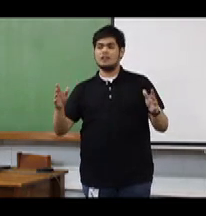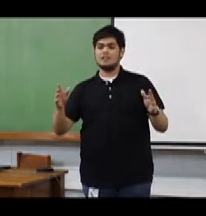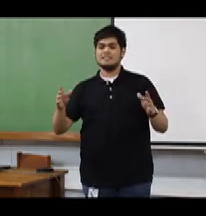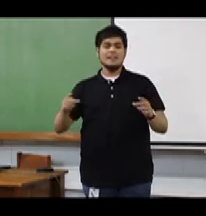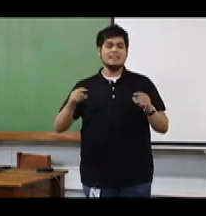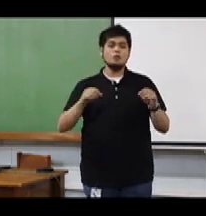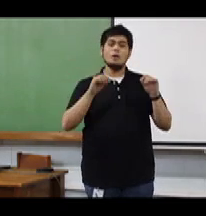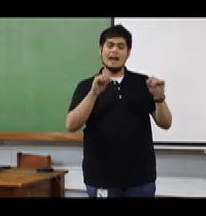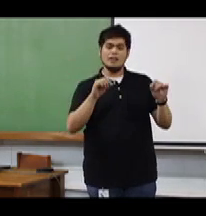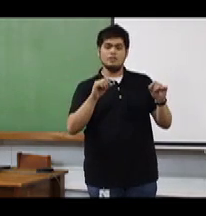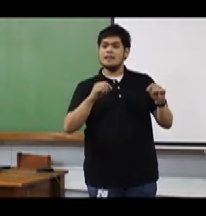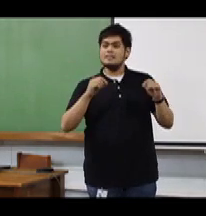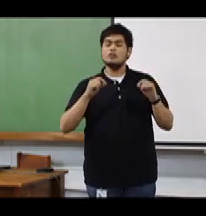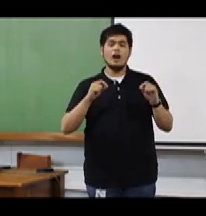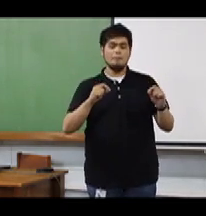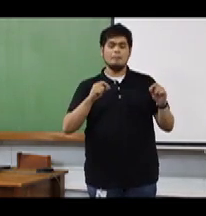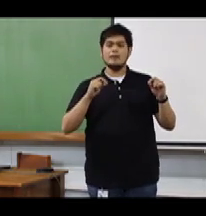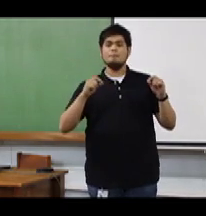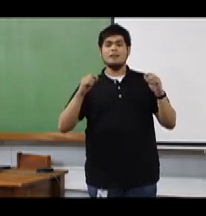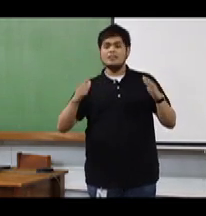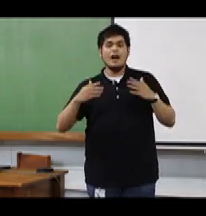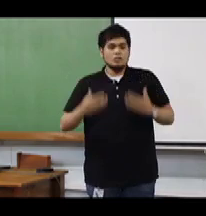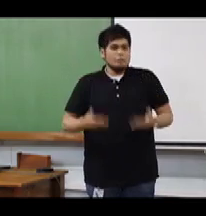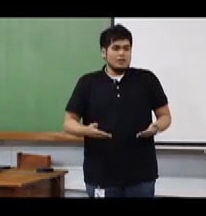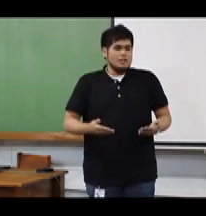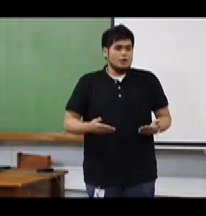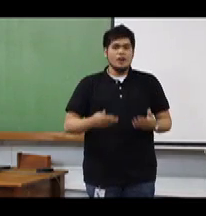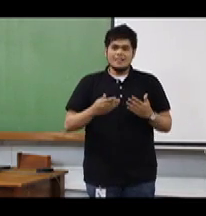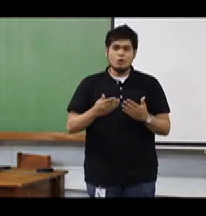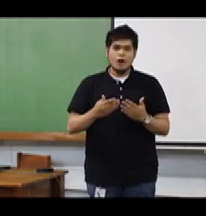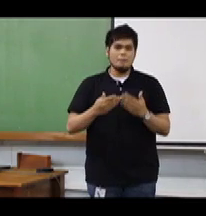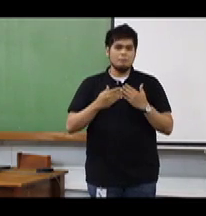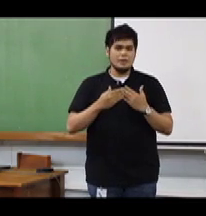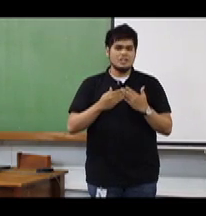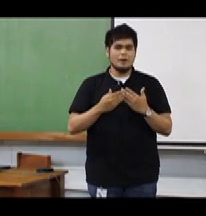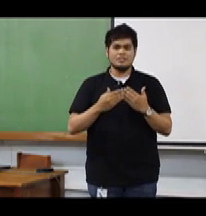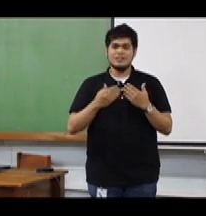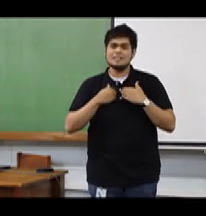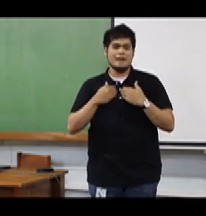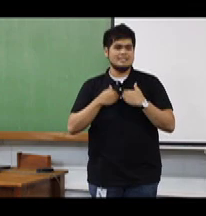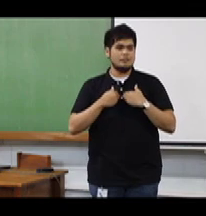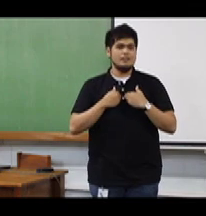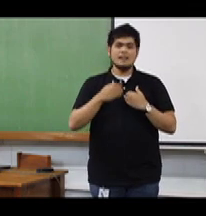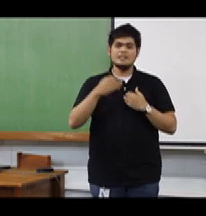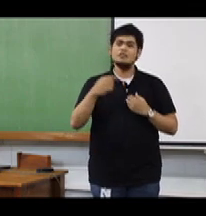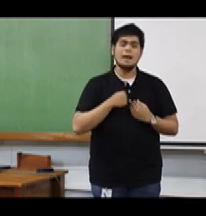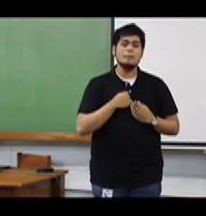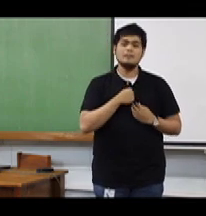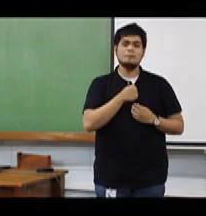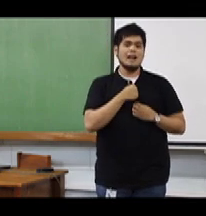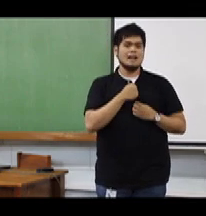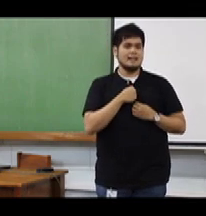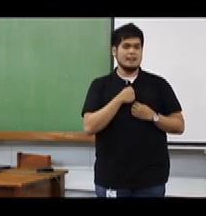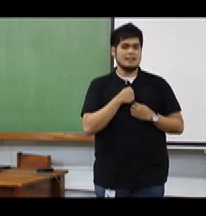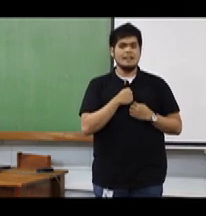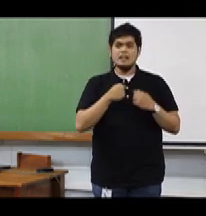trust. Kasi kung wala yun, hindi ko kaya maging, hindi ko kaya tumayo dito. Hindi ko kaya mag-preach about trusting myself. Kasi dapat magsimula sa akin. Just